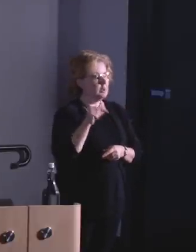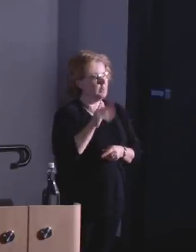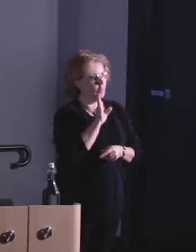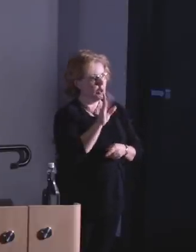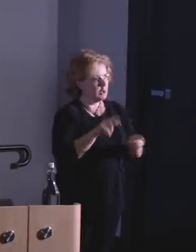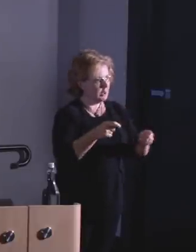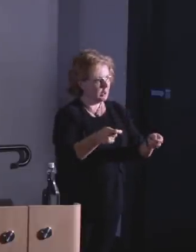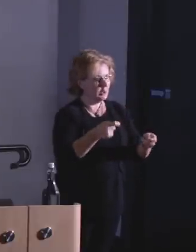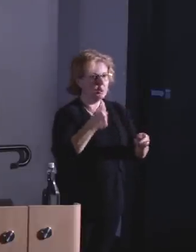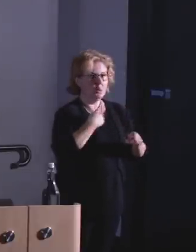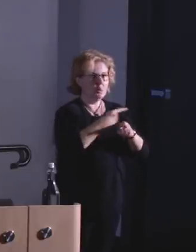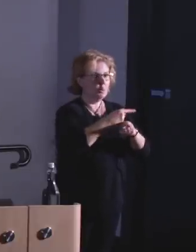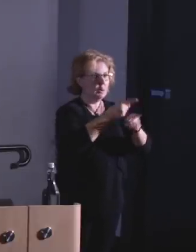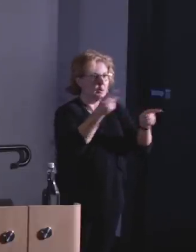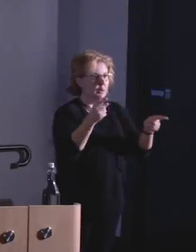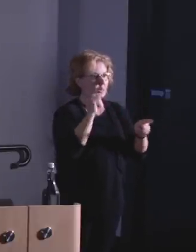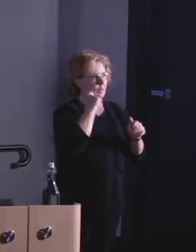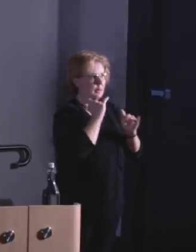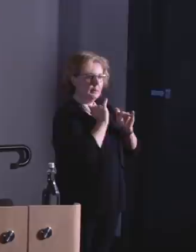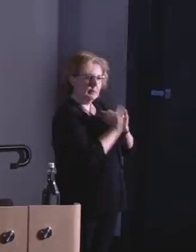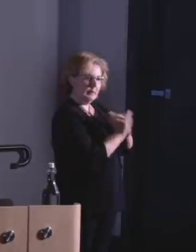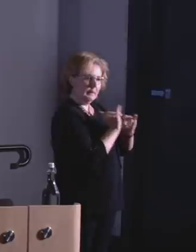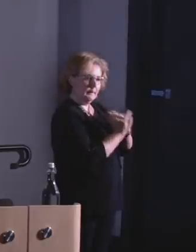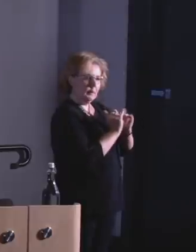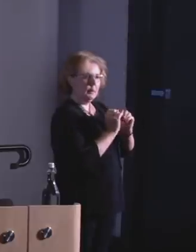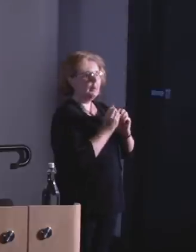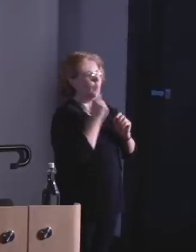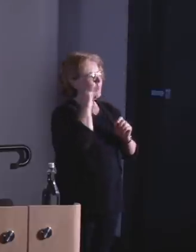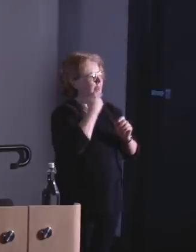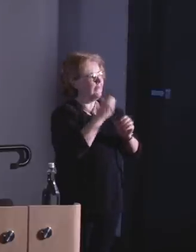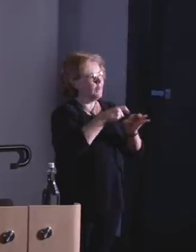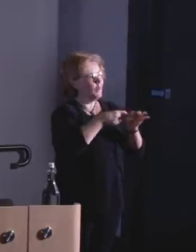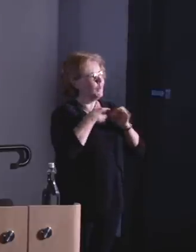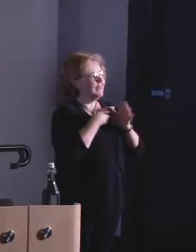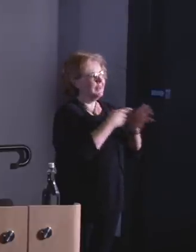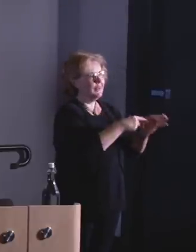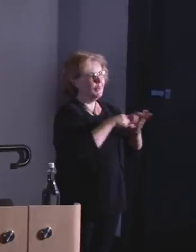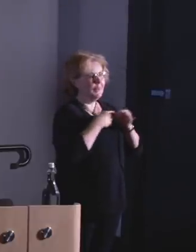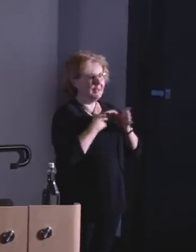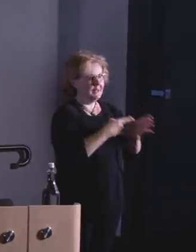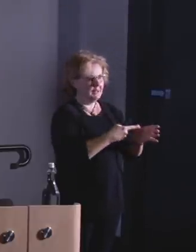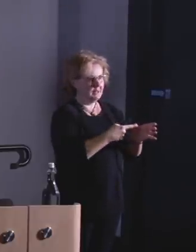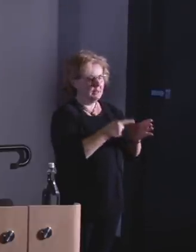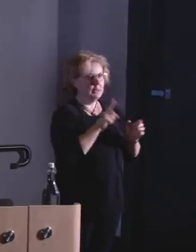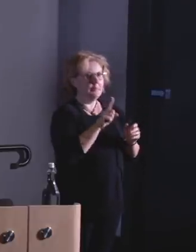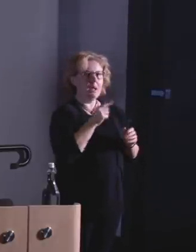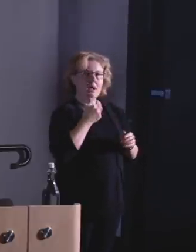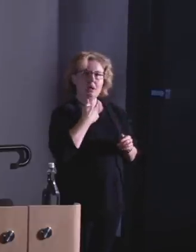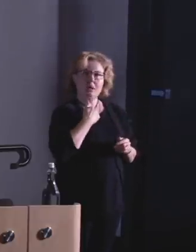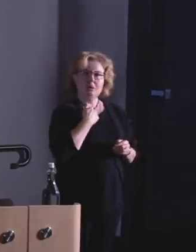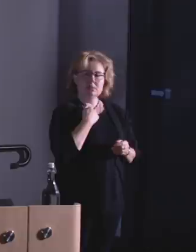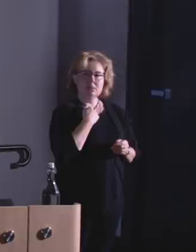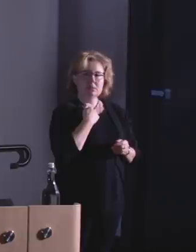then I'm going to have an interview with Karedaran, and then we are going to have a Q&A. So I'm just sort of